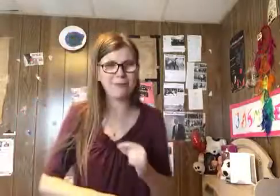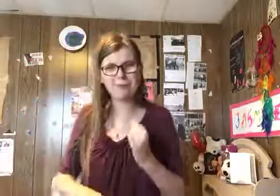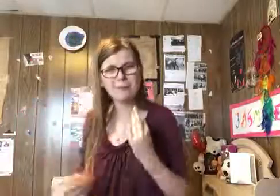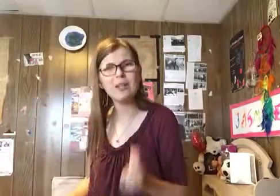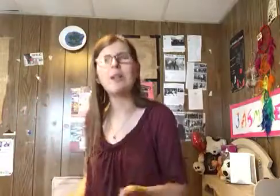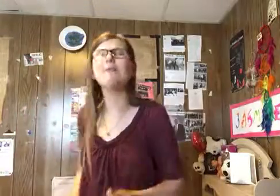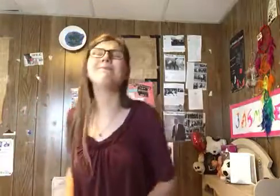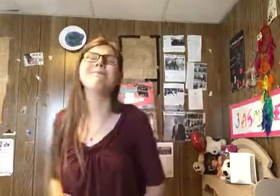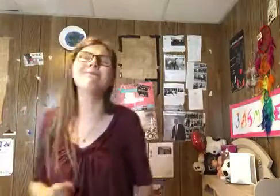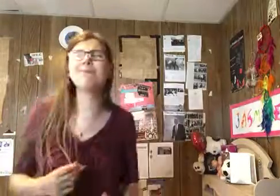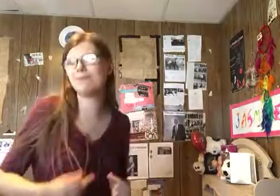alive.